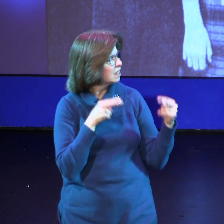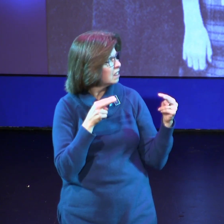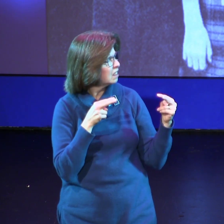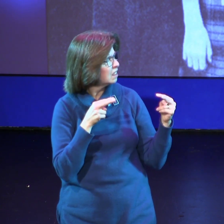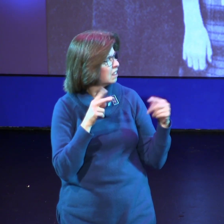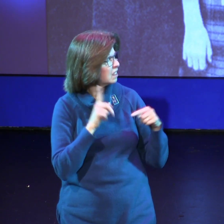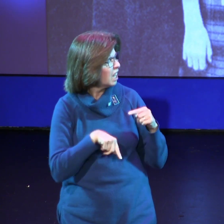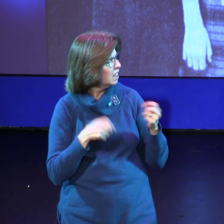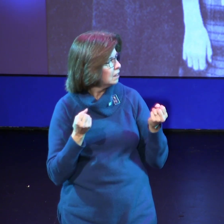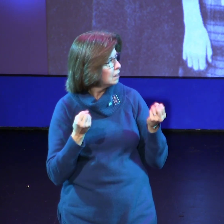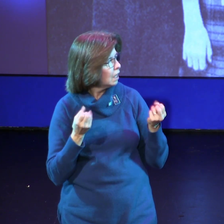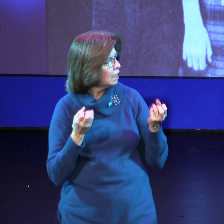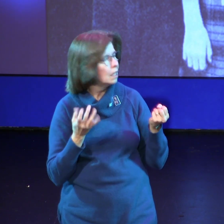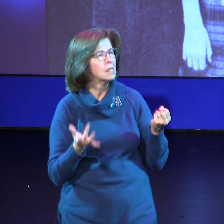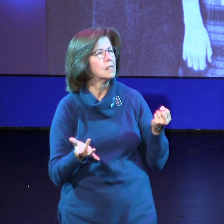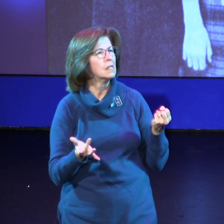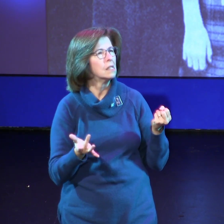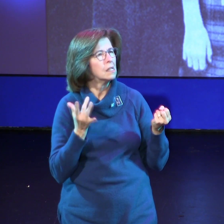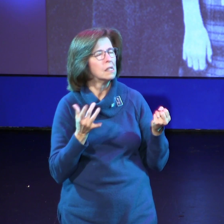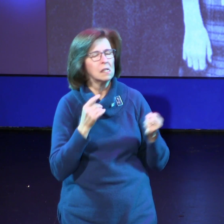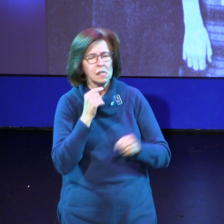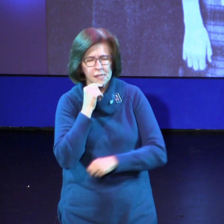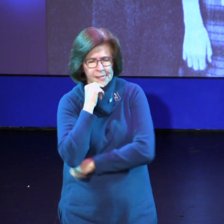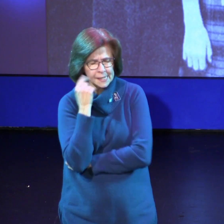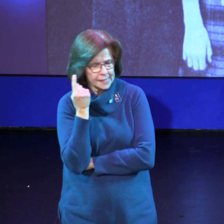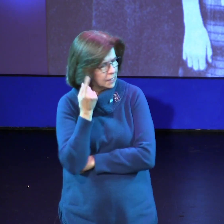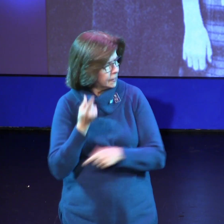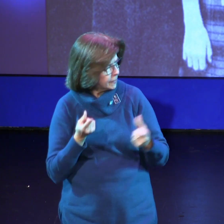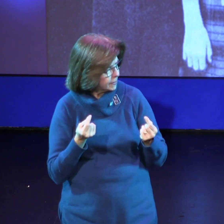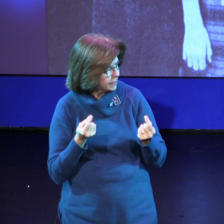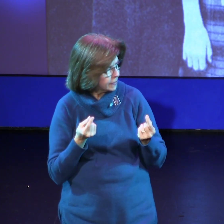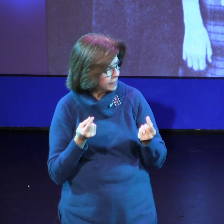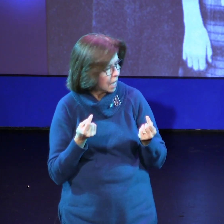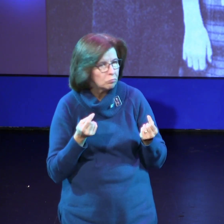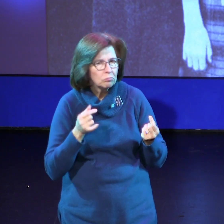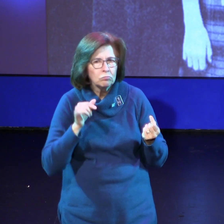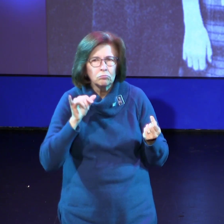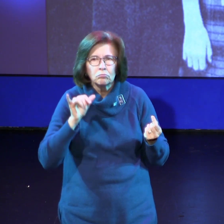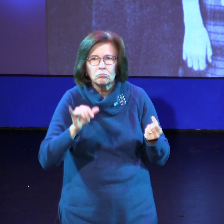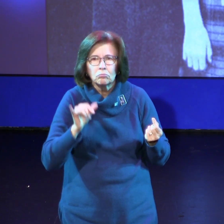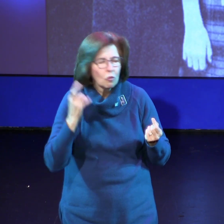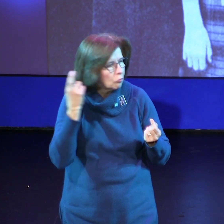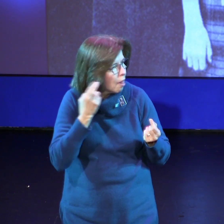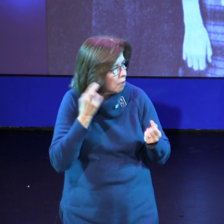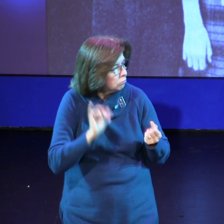signing." Ugh. How were they going to catch up with each other if they couldn't sign?